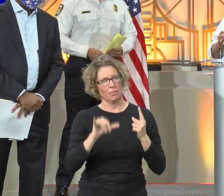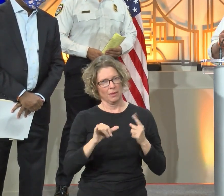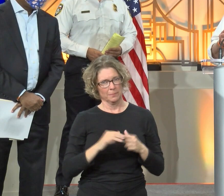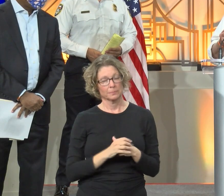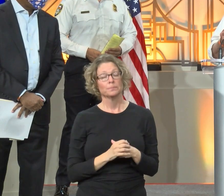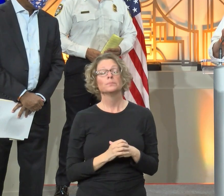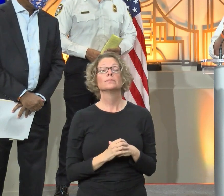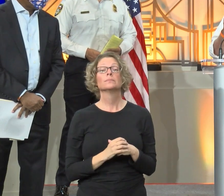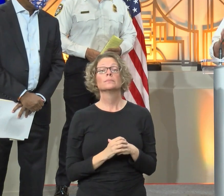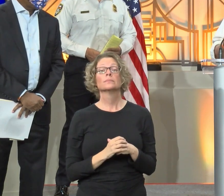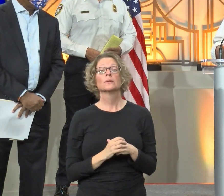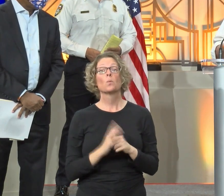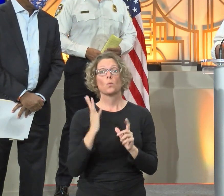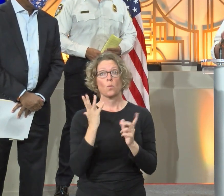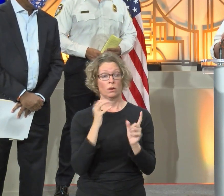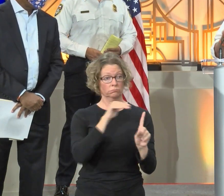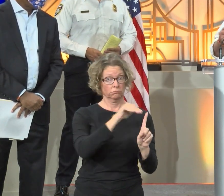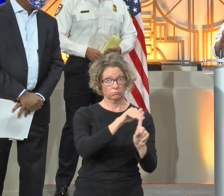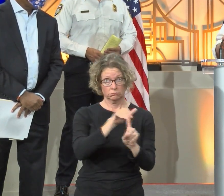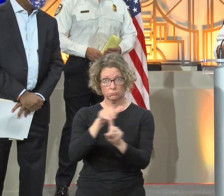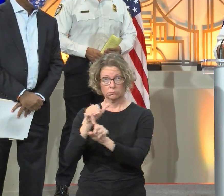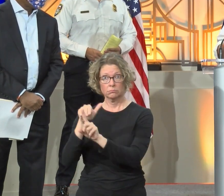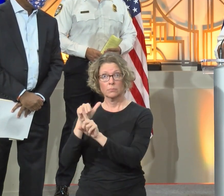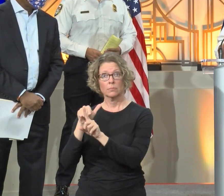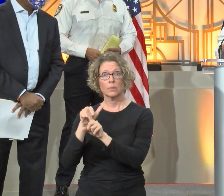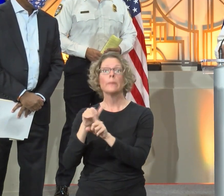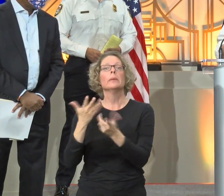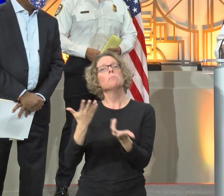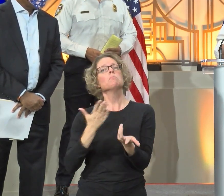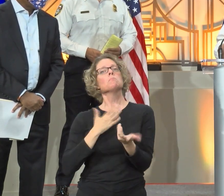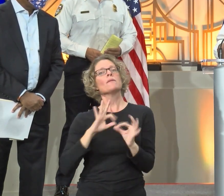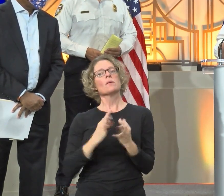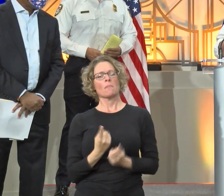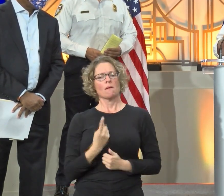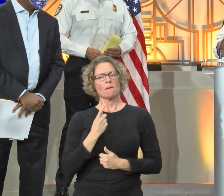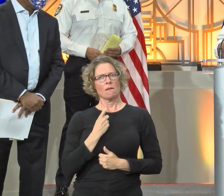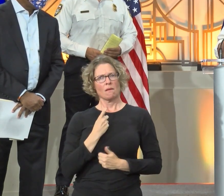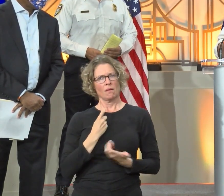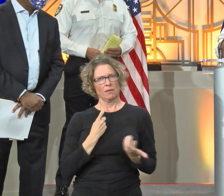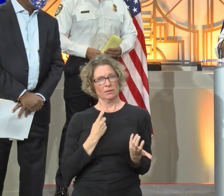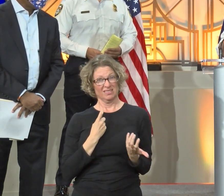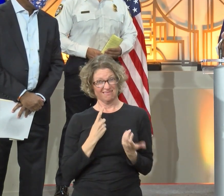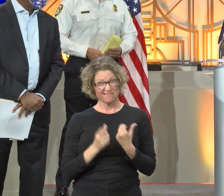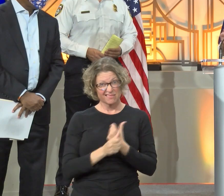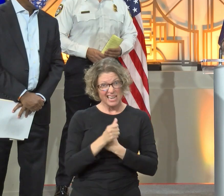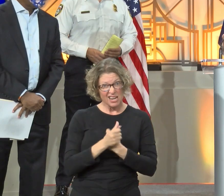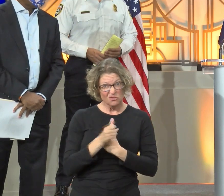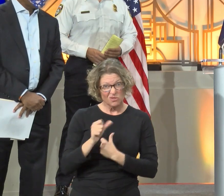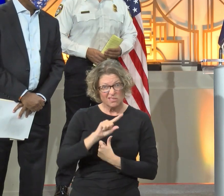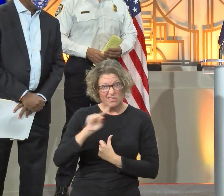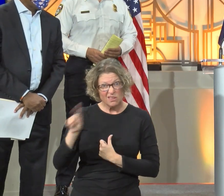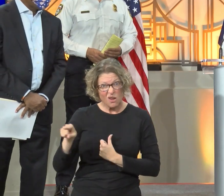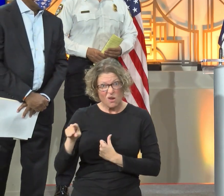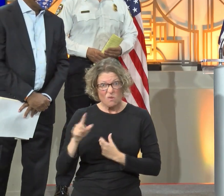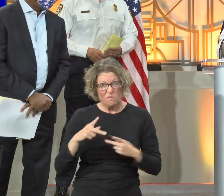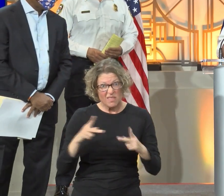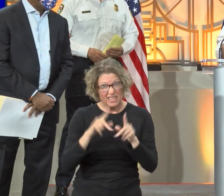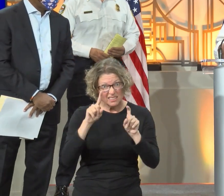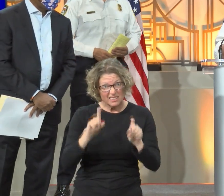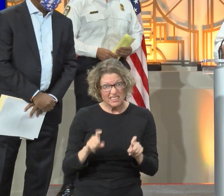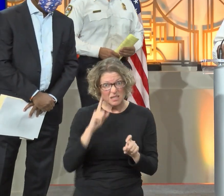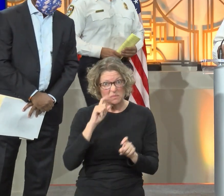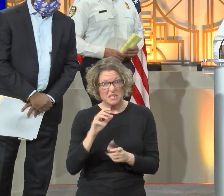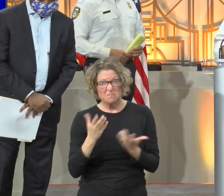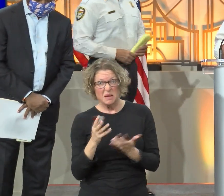I want to remind folks, in fact, a member of my own family asked me, well, you know, is it dangerous to go to the testing sites because people who have COVID